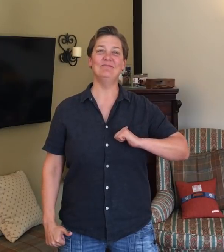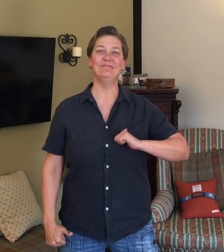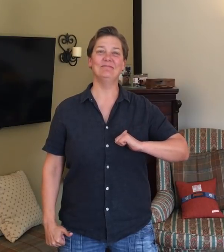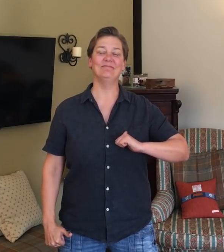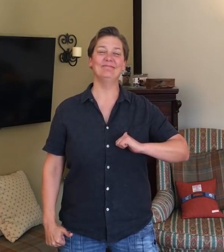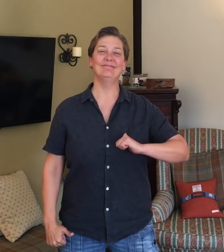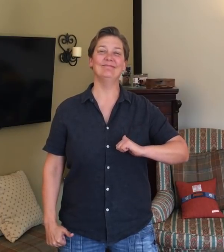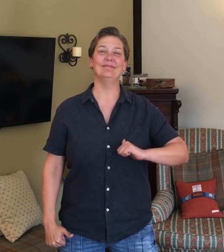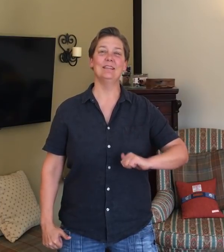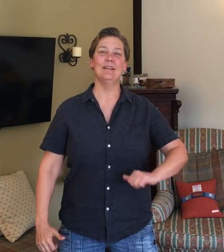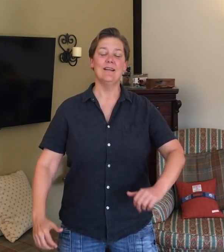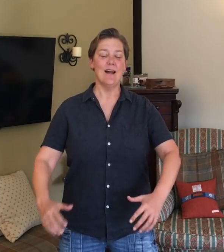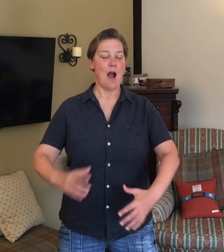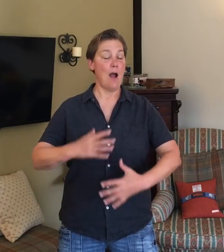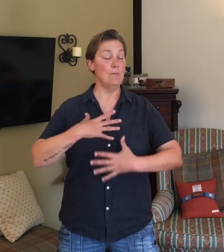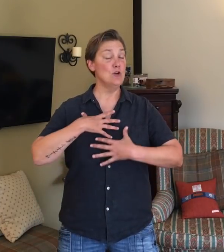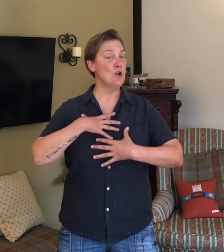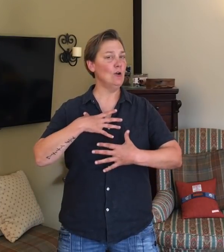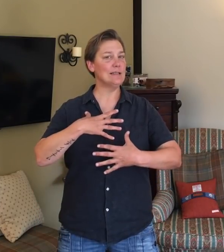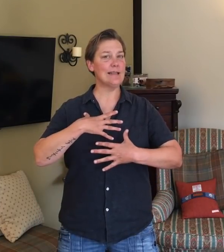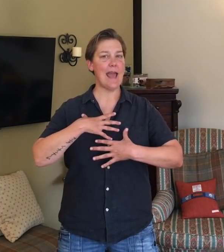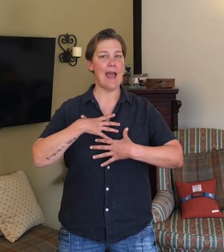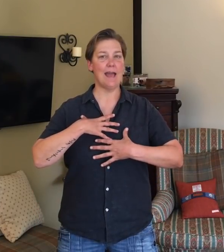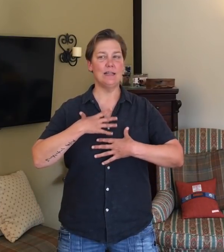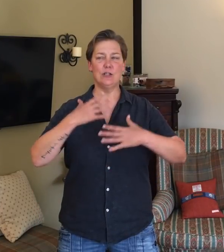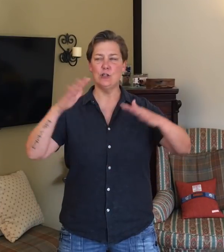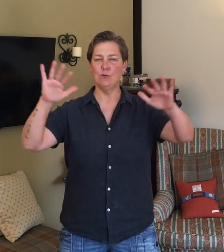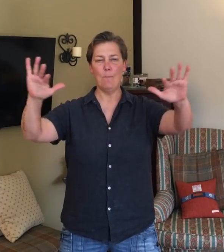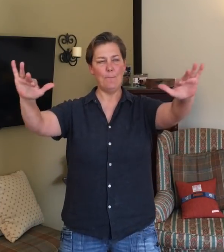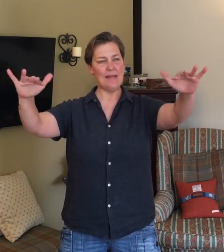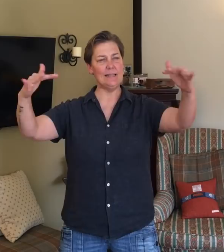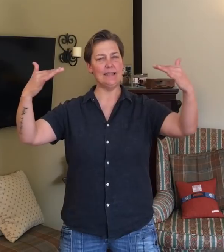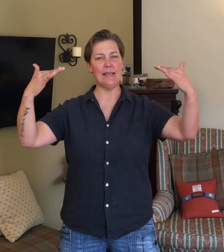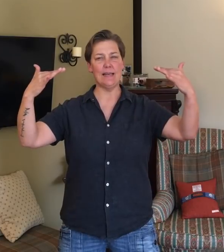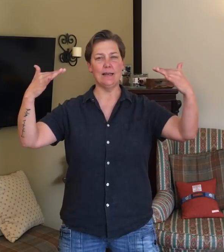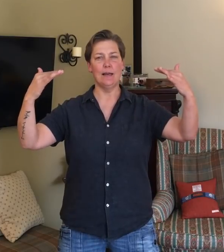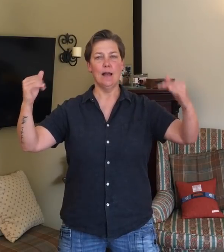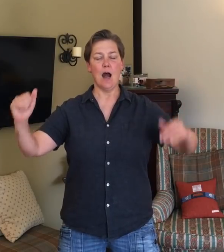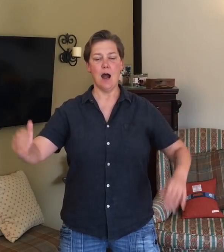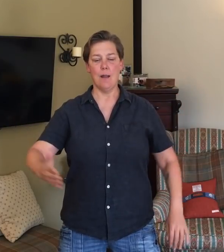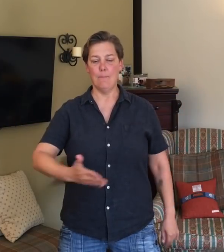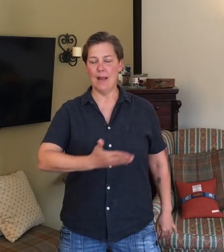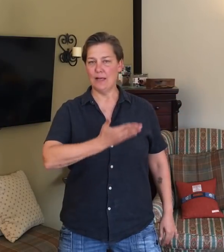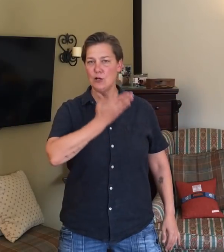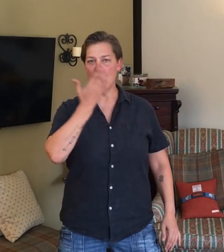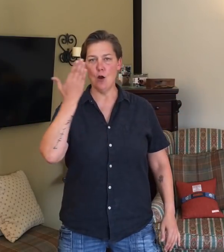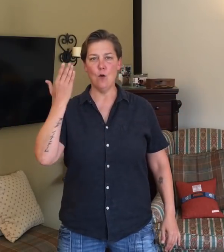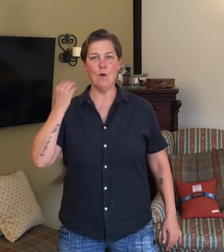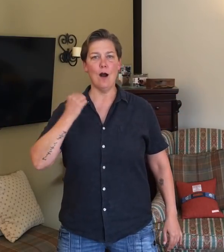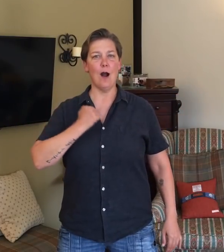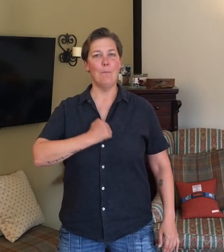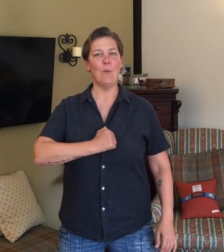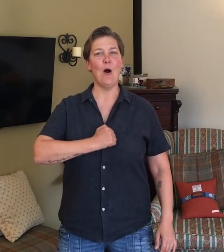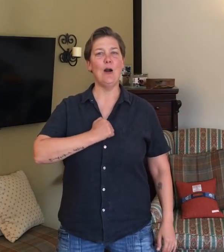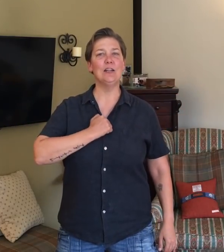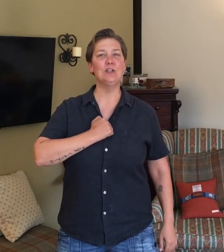I'm not scared to be seen. I make no